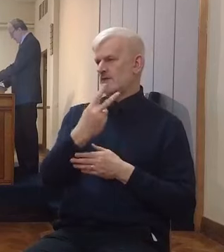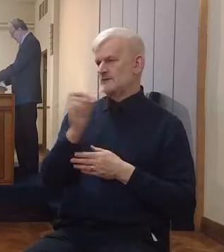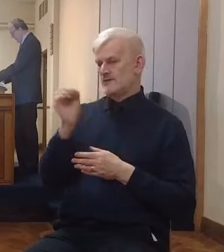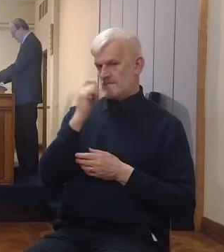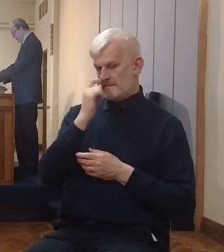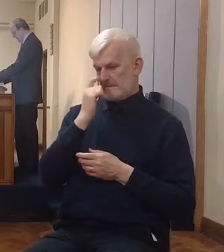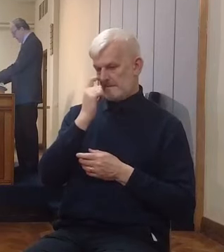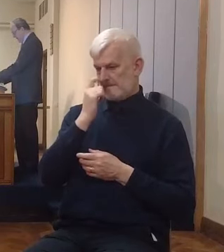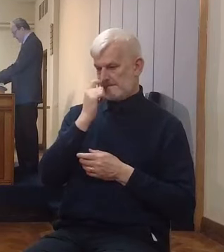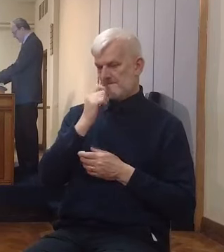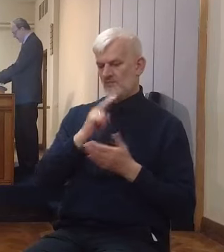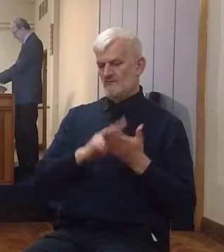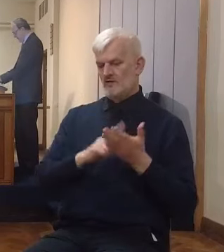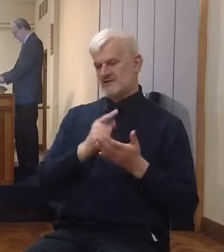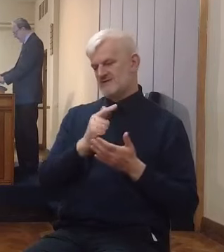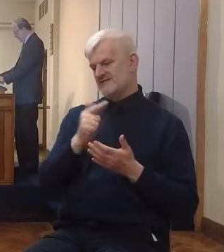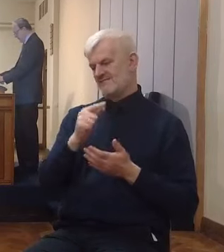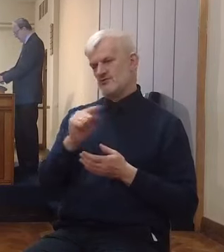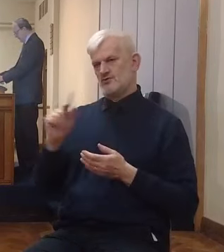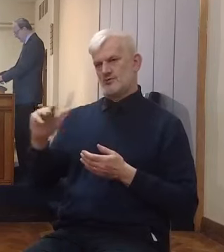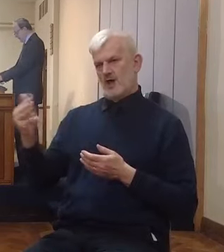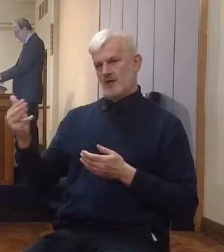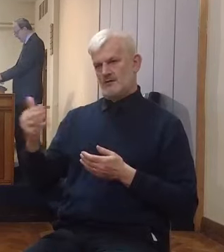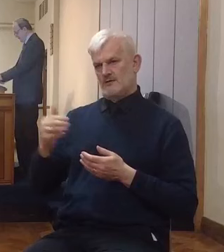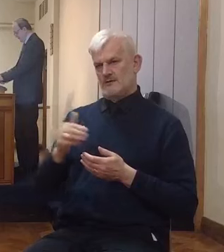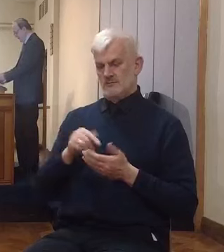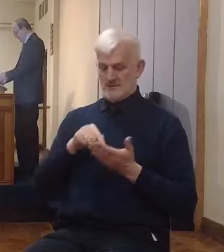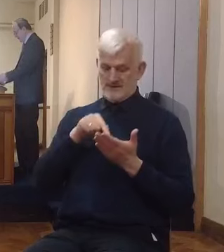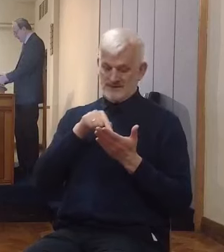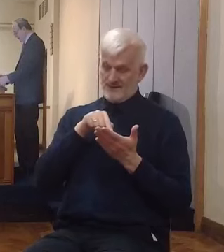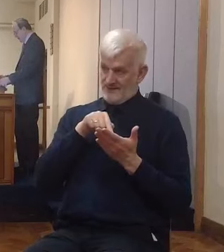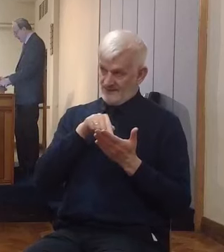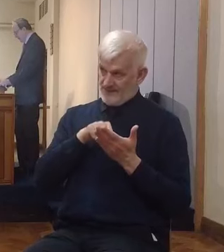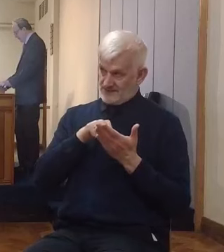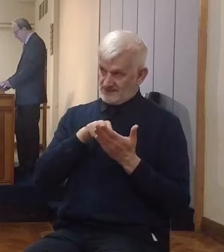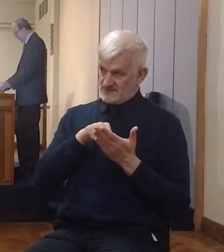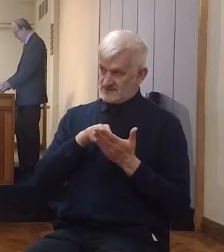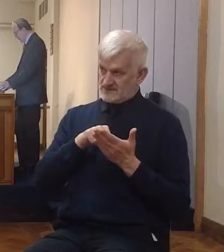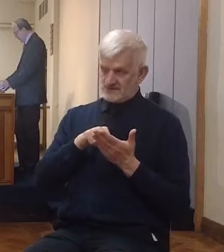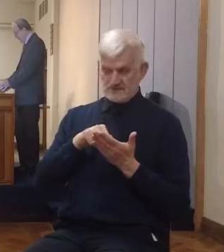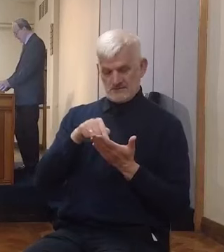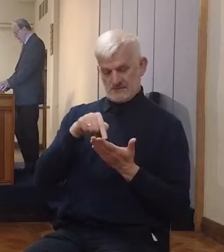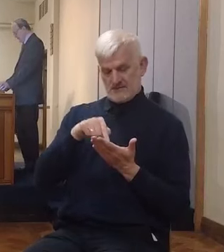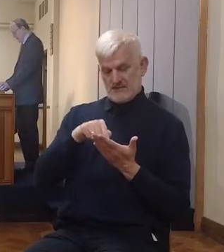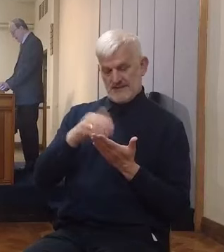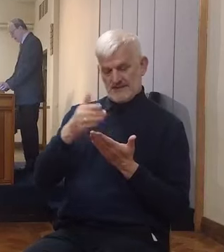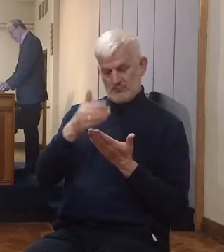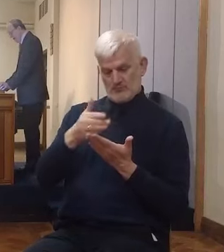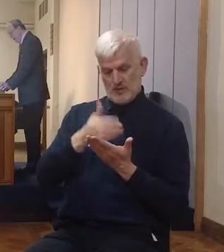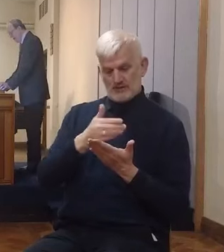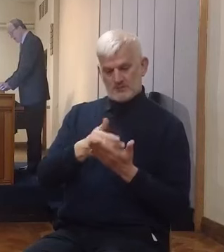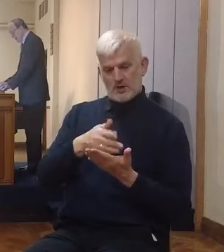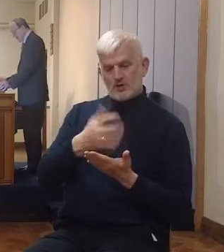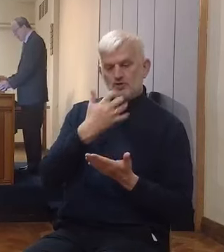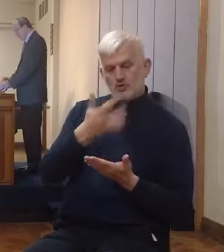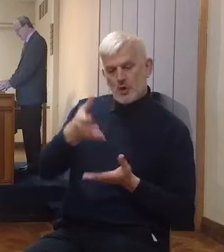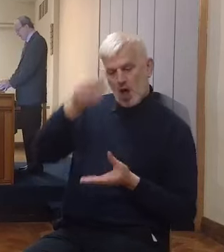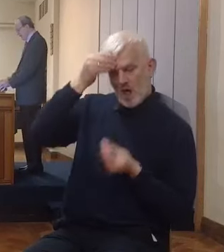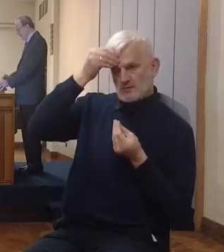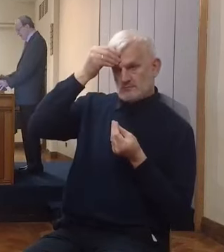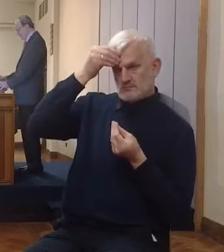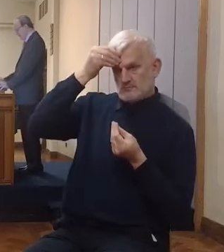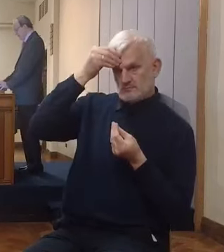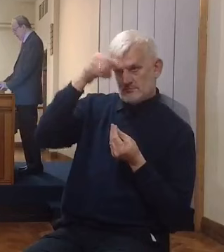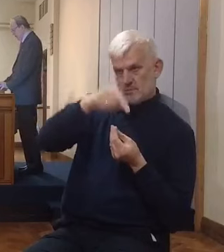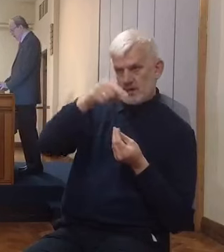And verses 7 to 9. These are the principles that Israel learned in their better